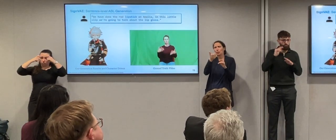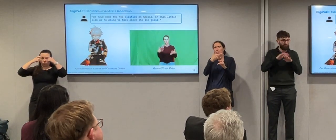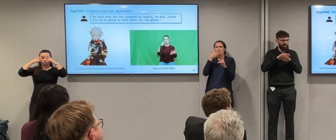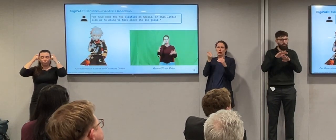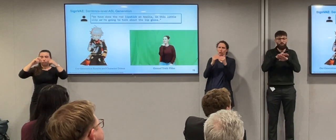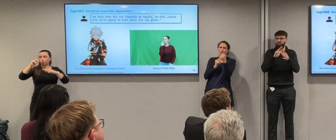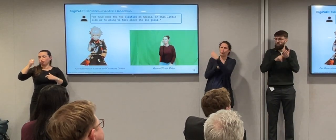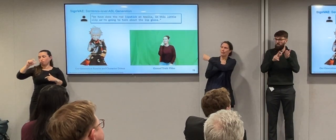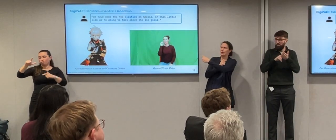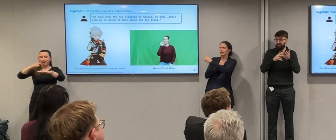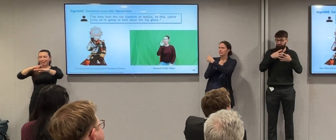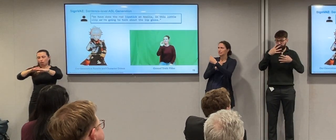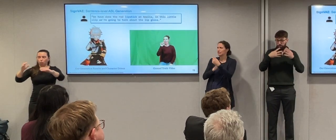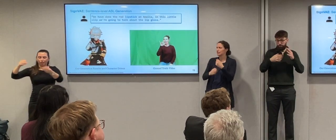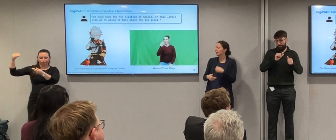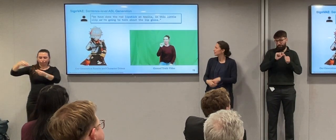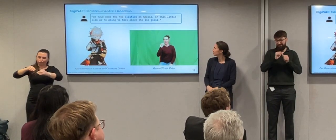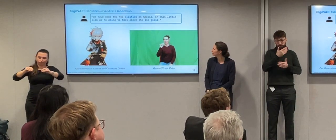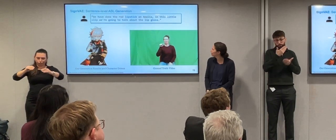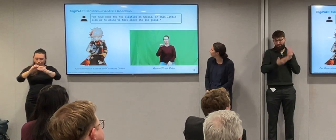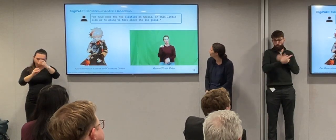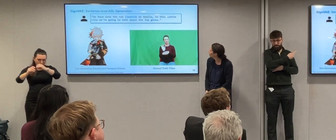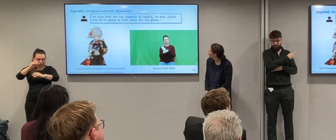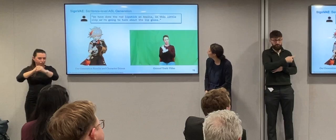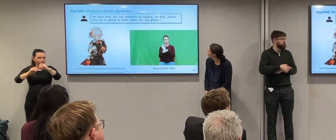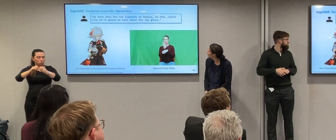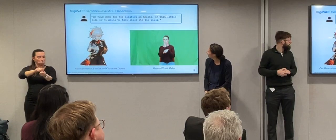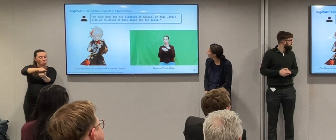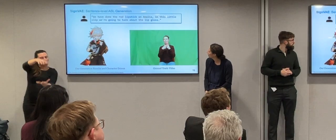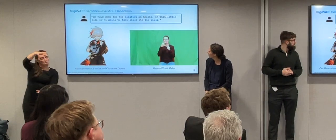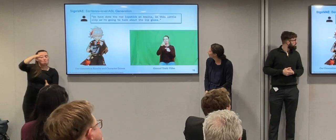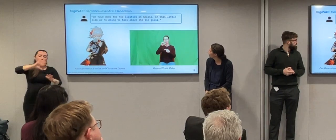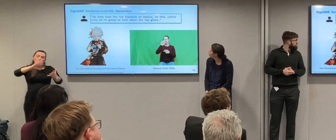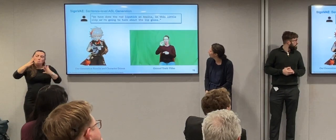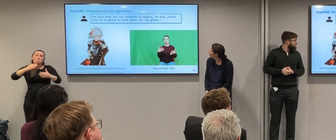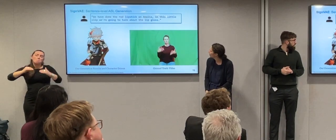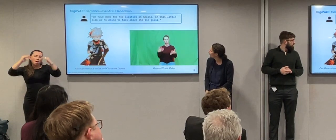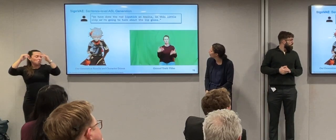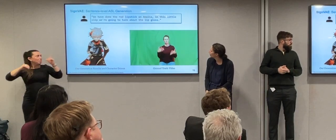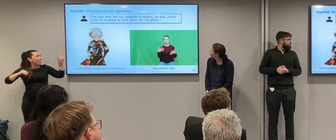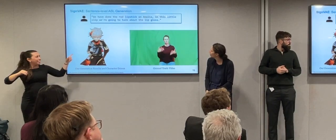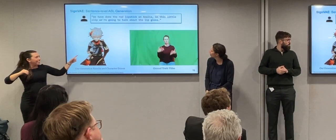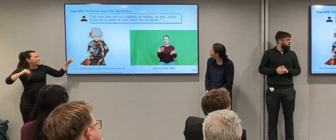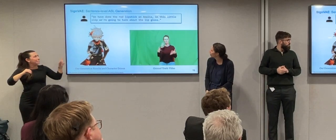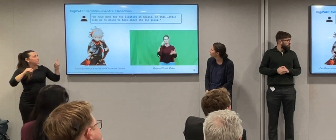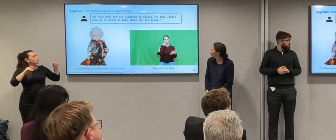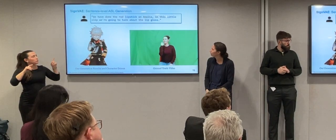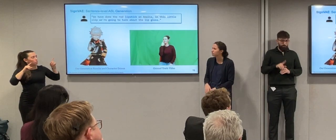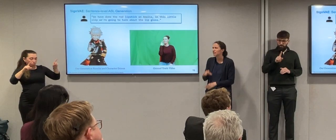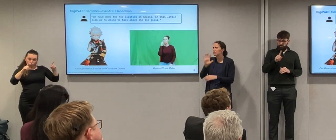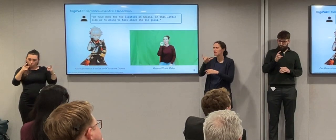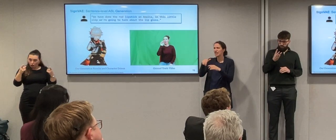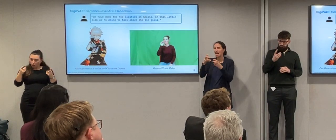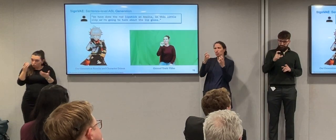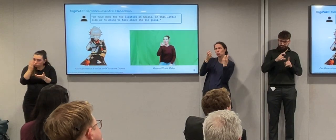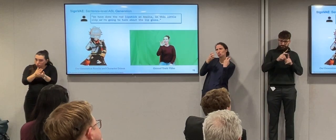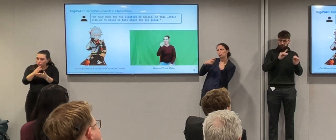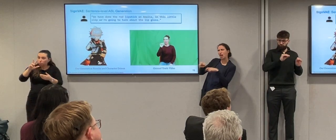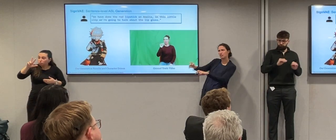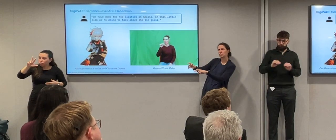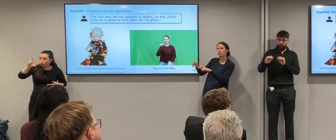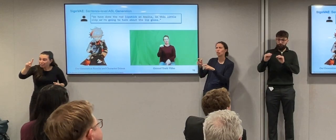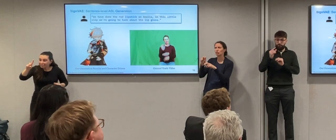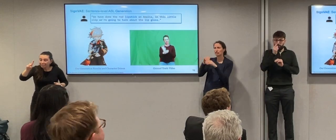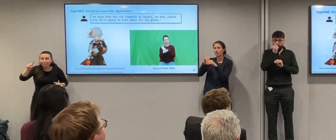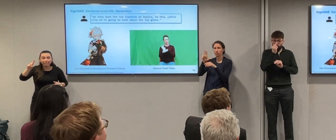this. Okay, but I think still being able to do this transfer in 3D, it